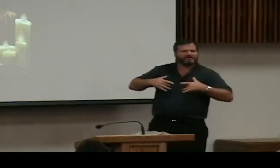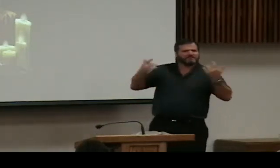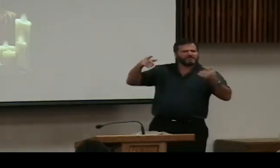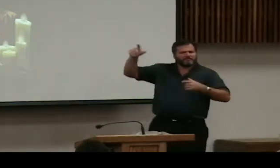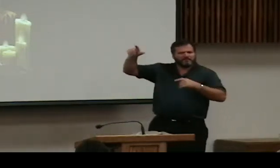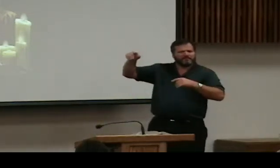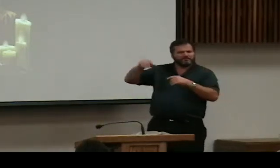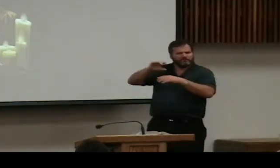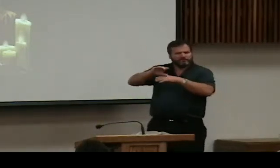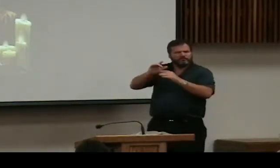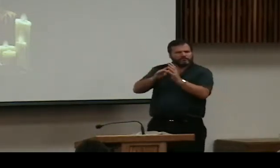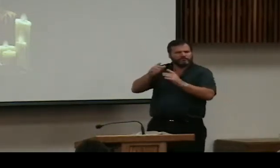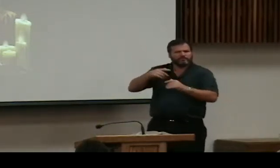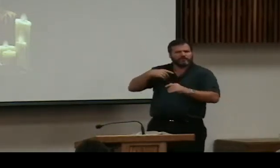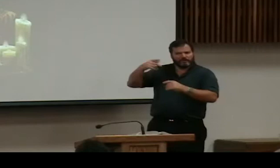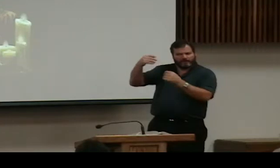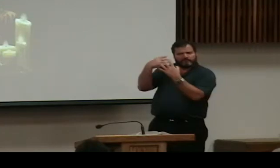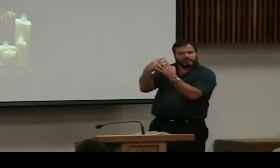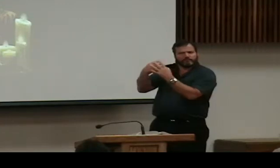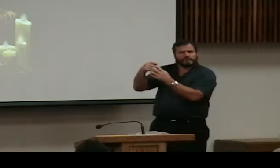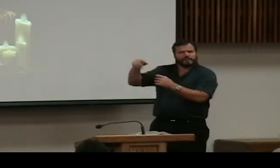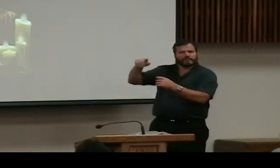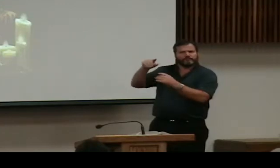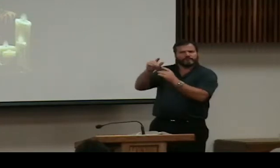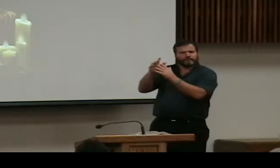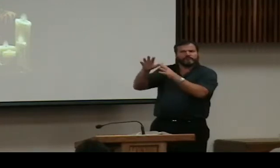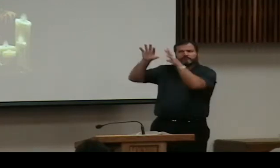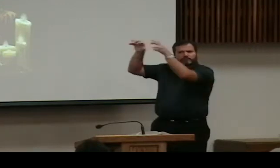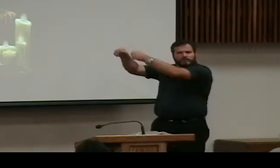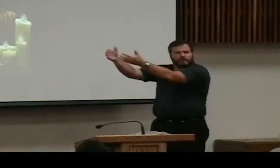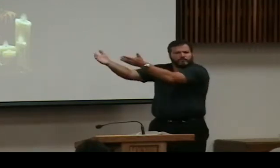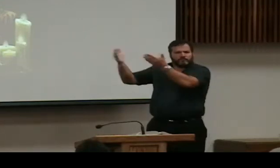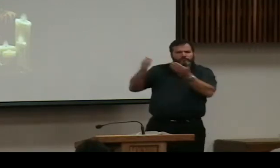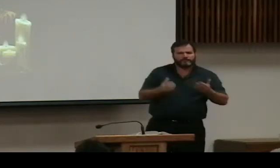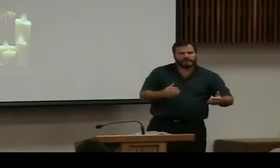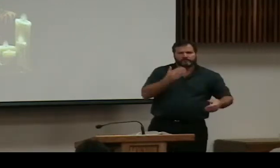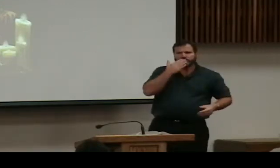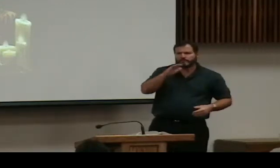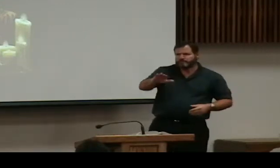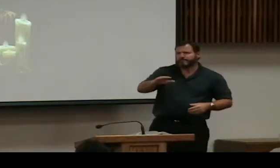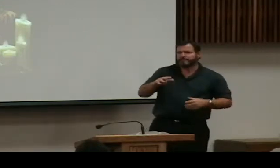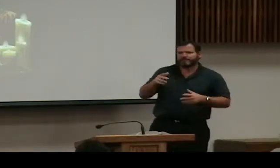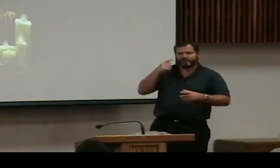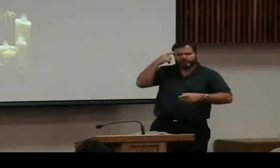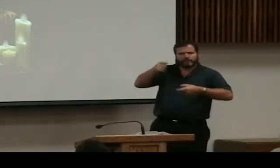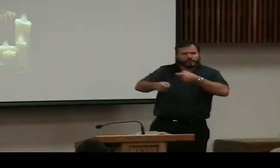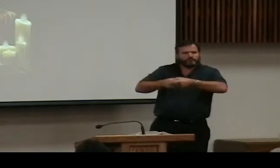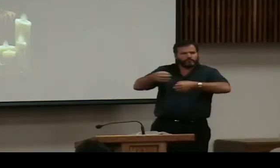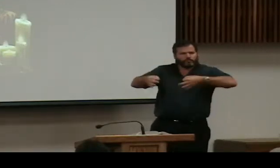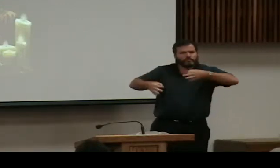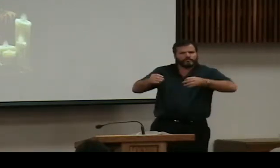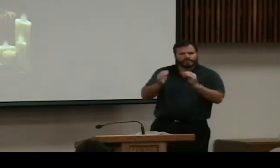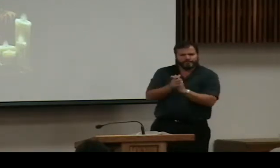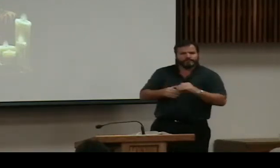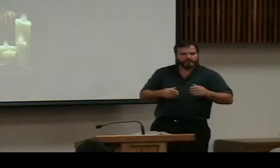something happening in other places. He wanted to take them back and put them in prison.